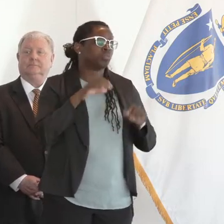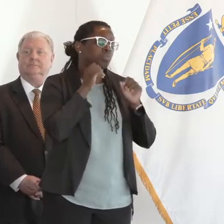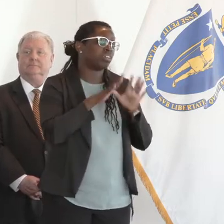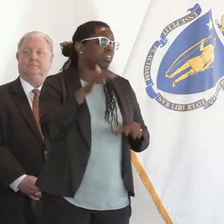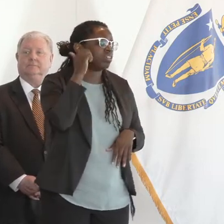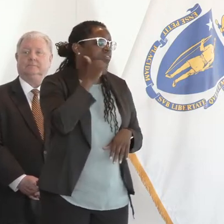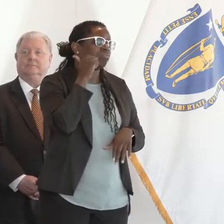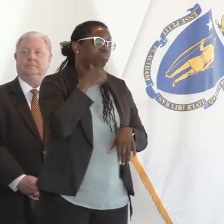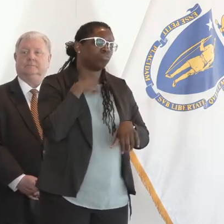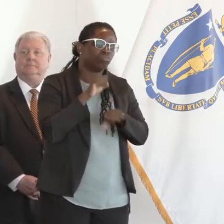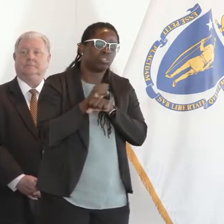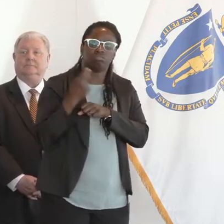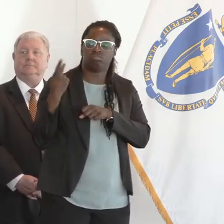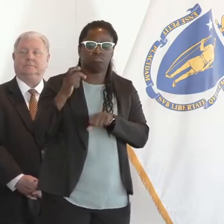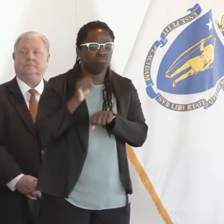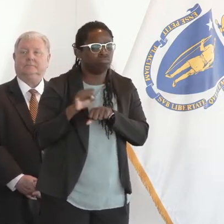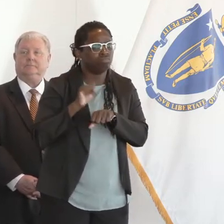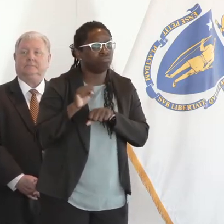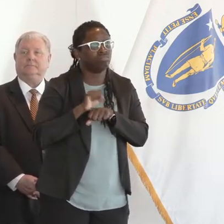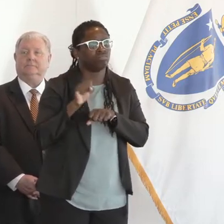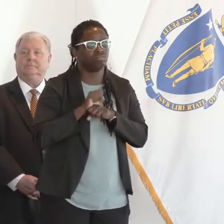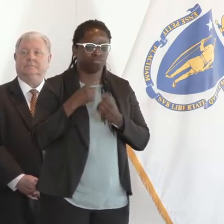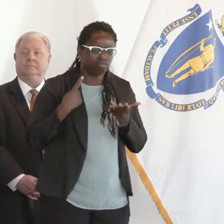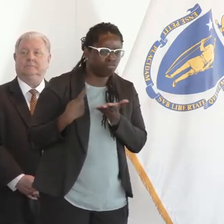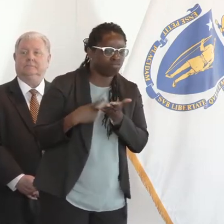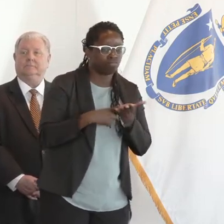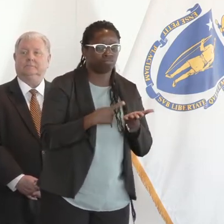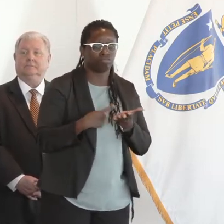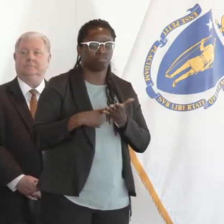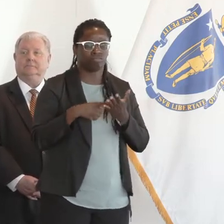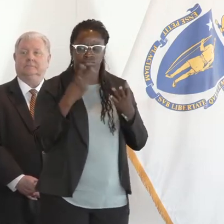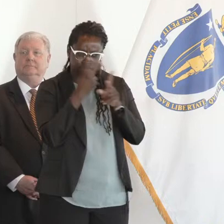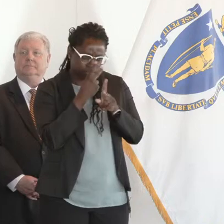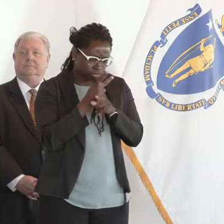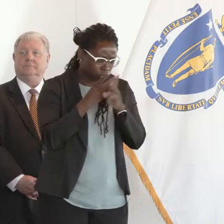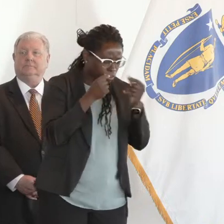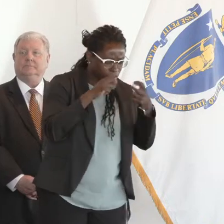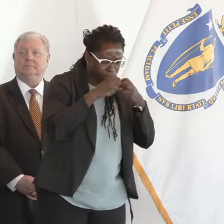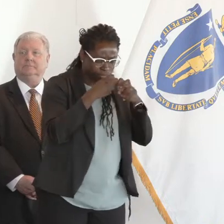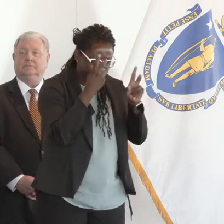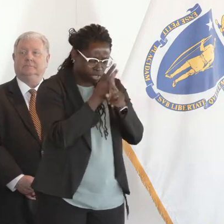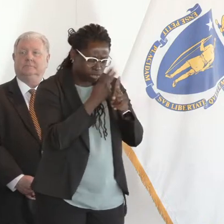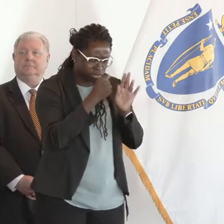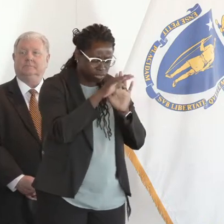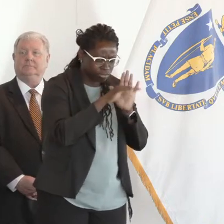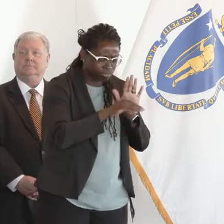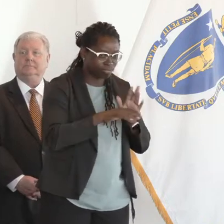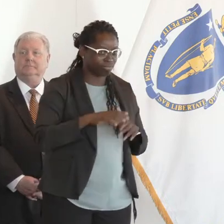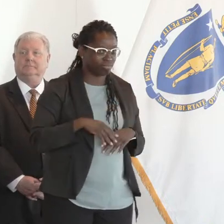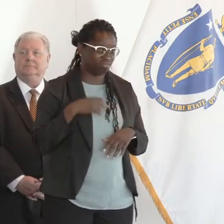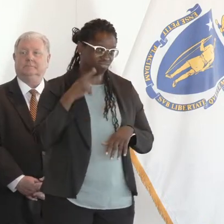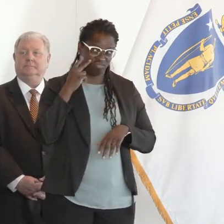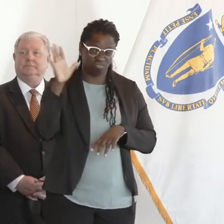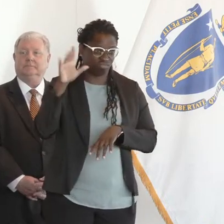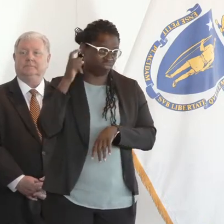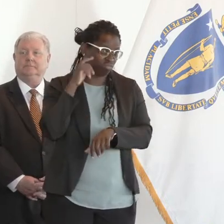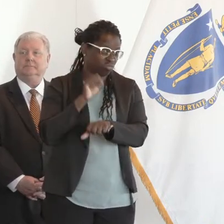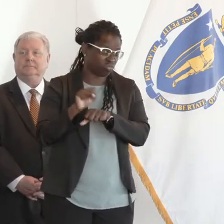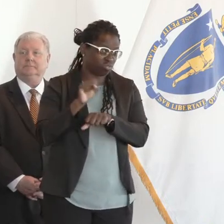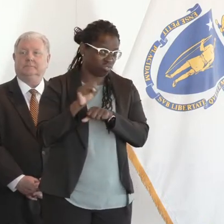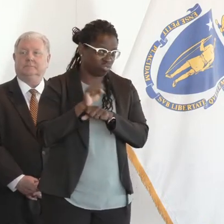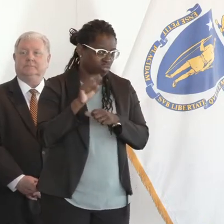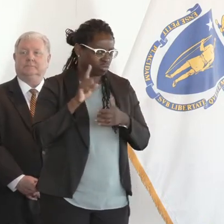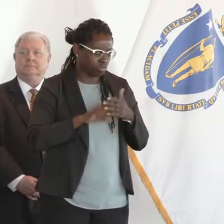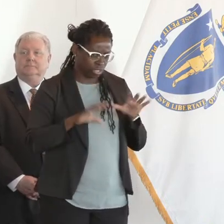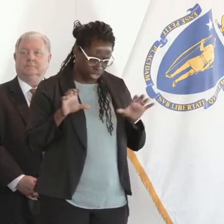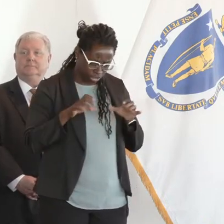alongside, to troubleshoot with, and to see the scale of what she is accomplishing through her administration, setting the tone